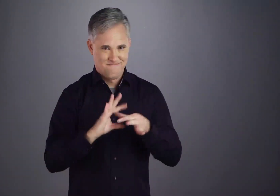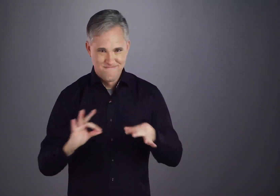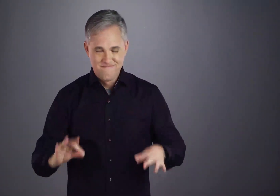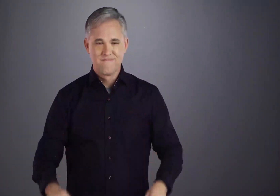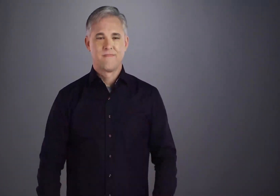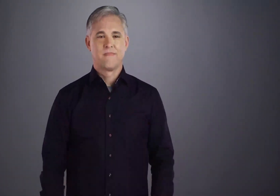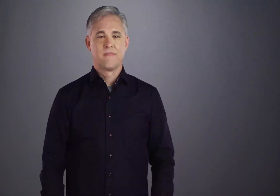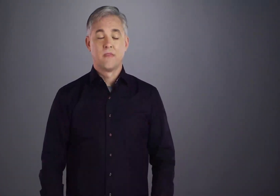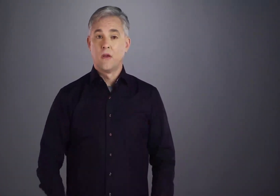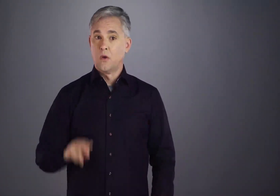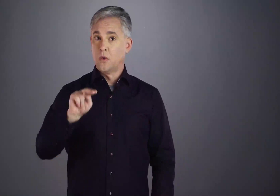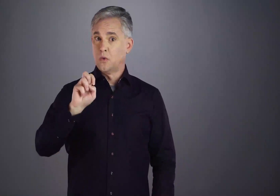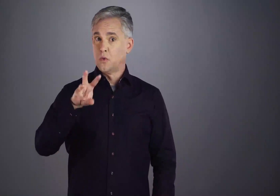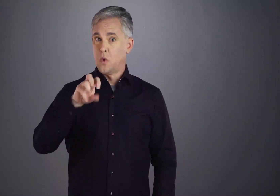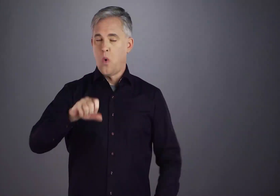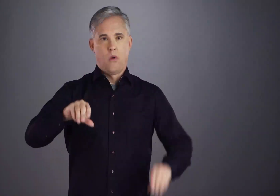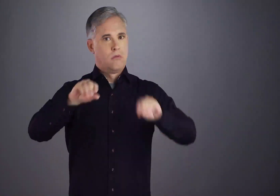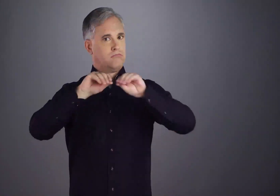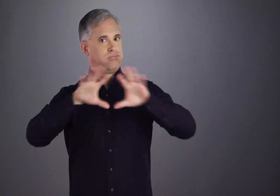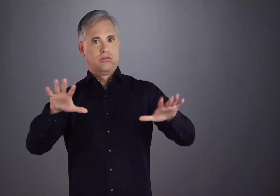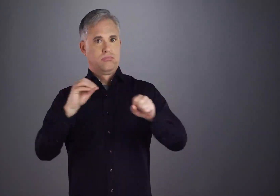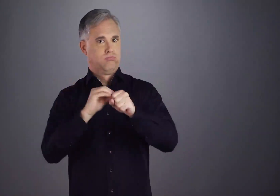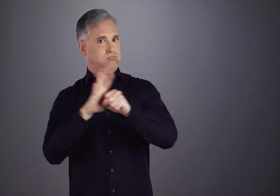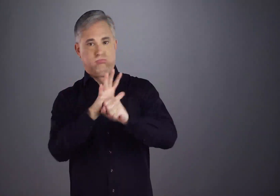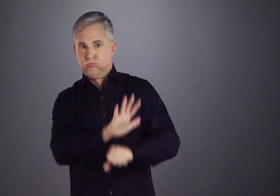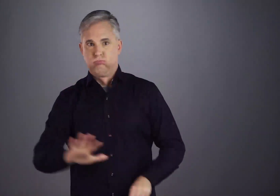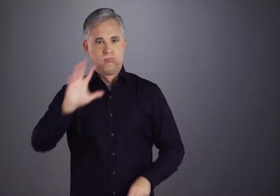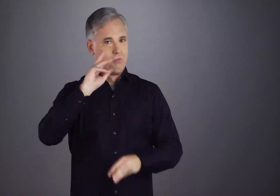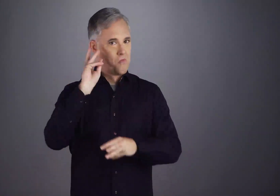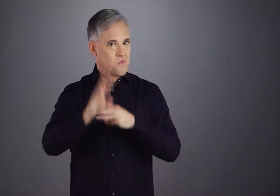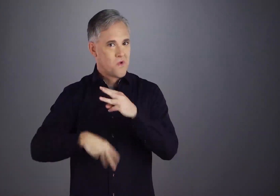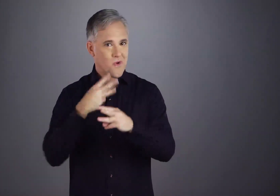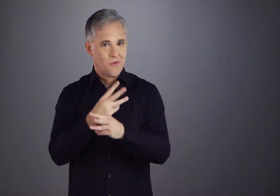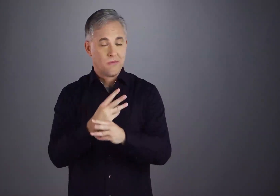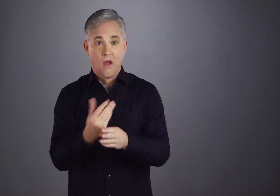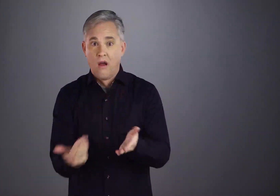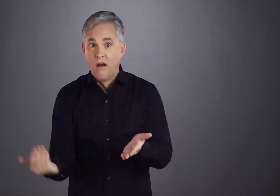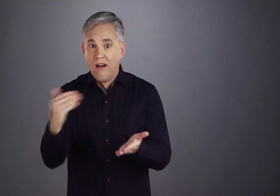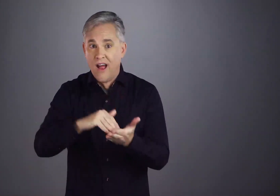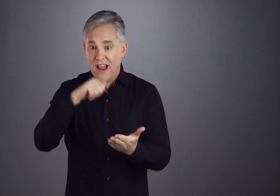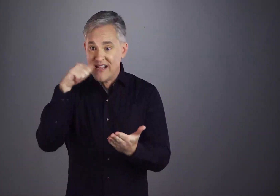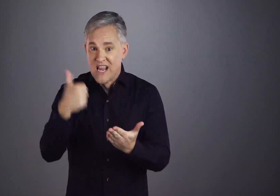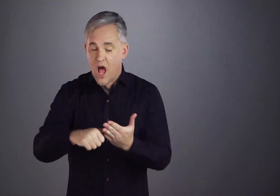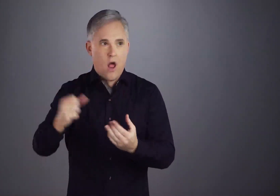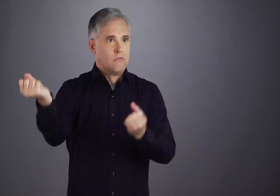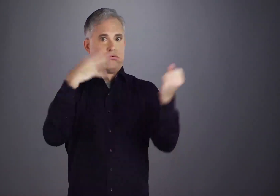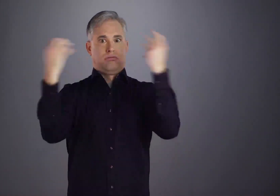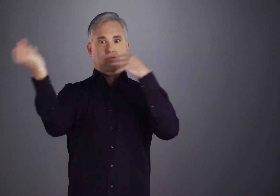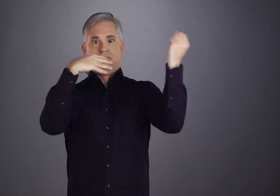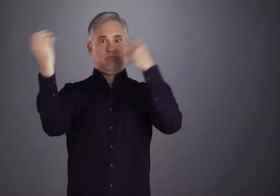Inquiries poured in again, and many people went to the bookstores to get the book Alcoholics Anonymous.